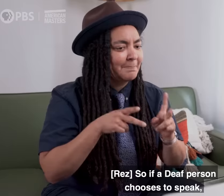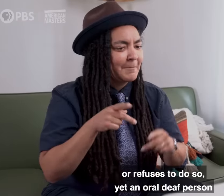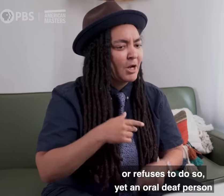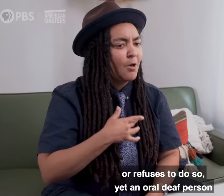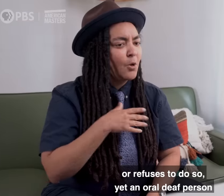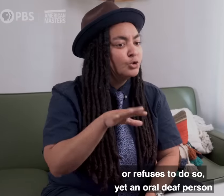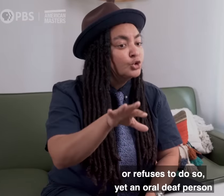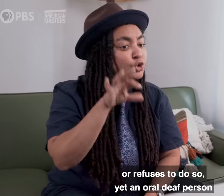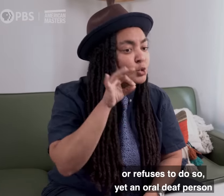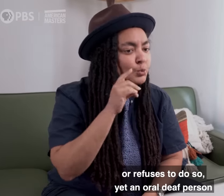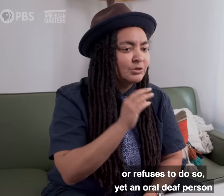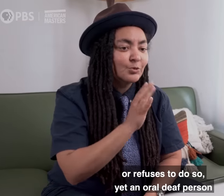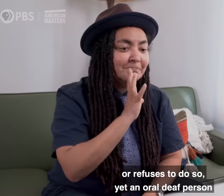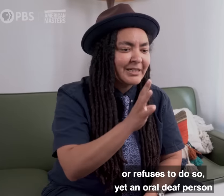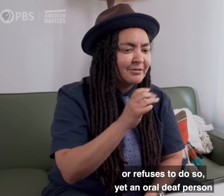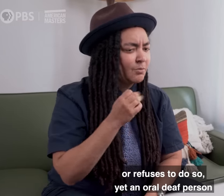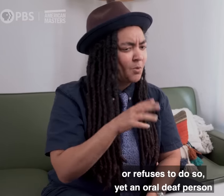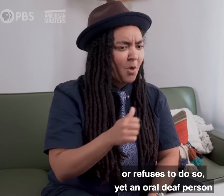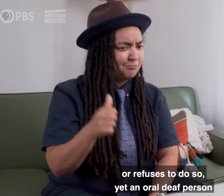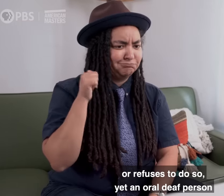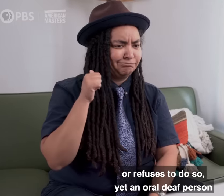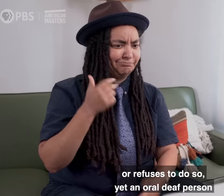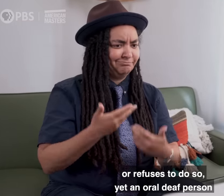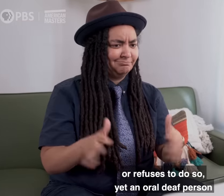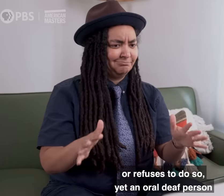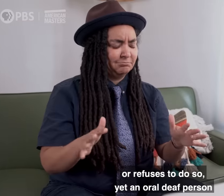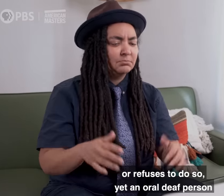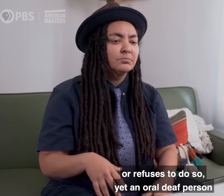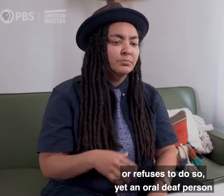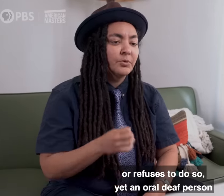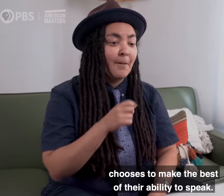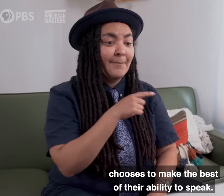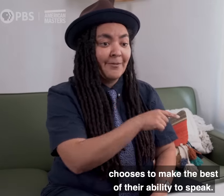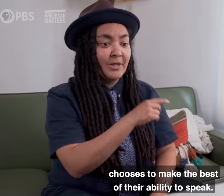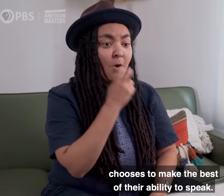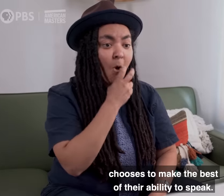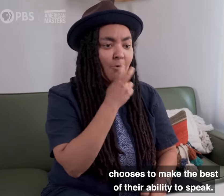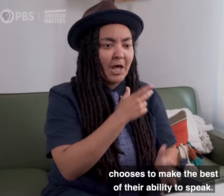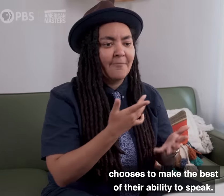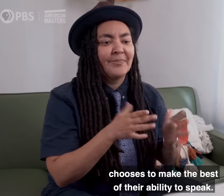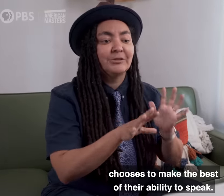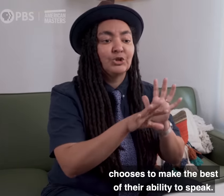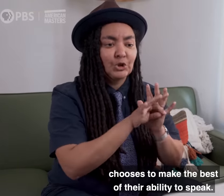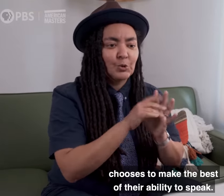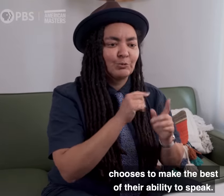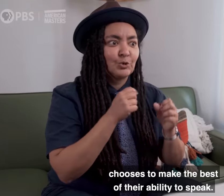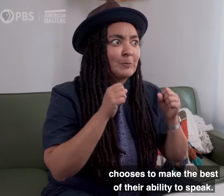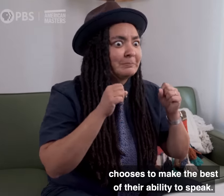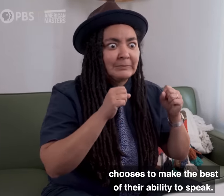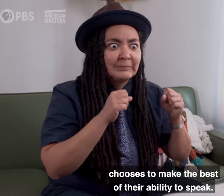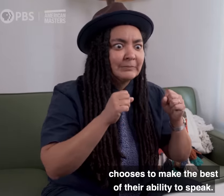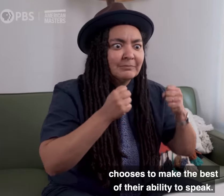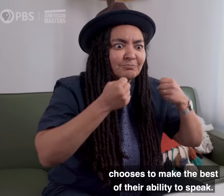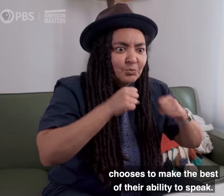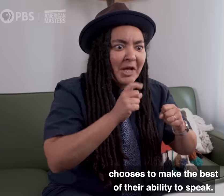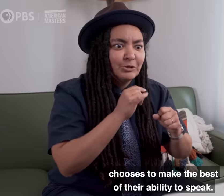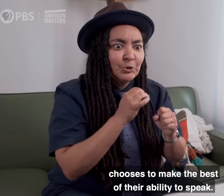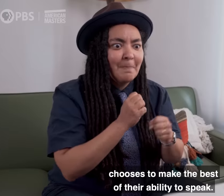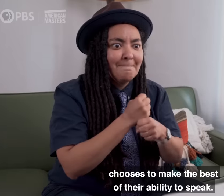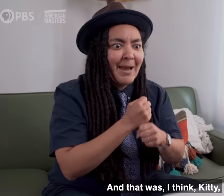or refuses to do so, yet an oral deaf person chooses to make the best of their ability to speak. And that